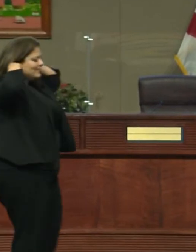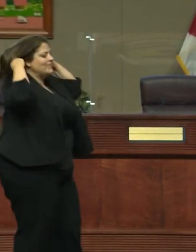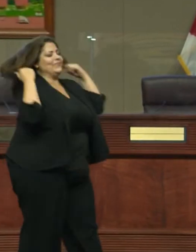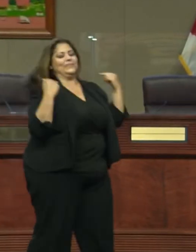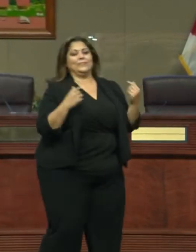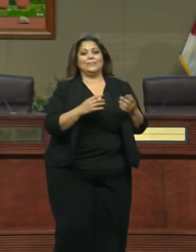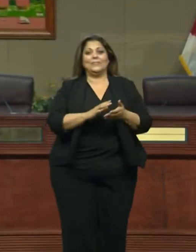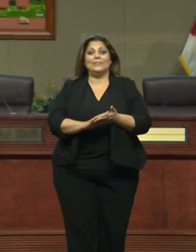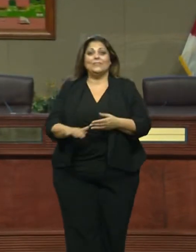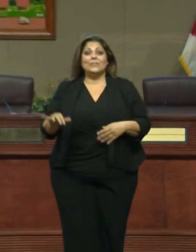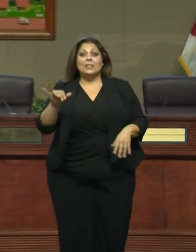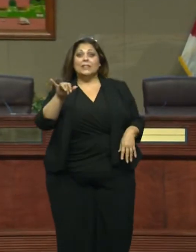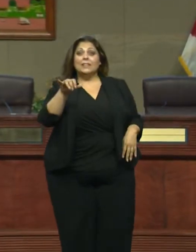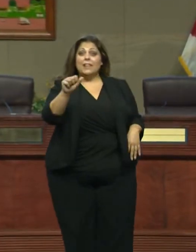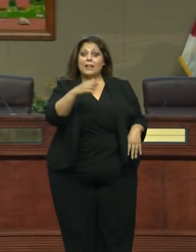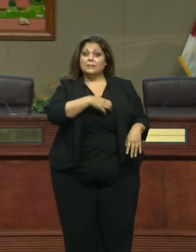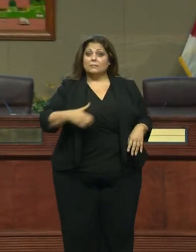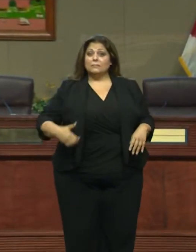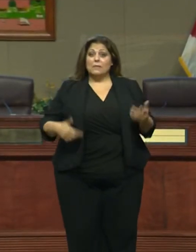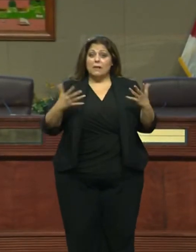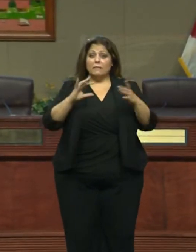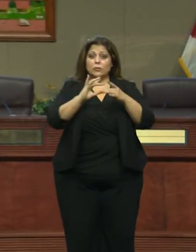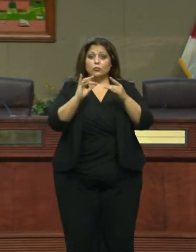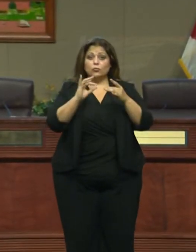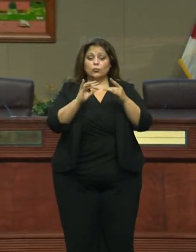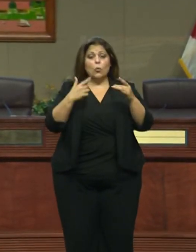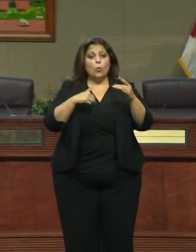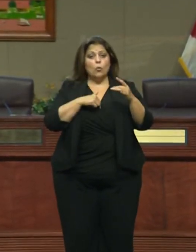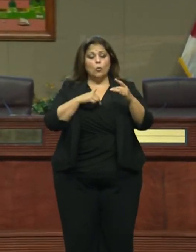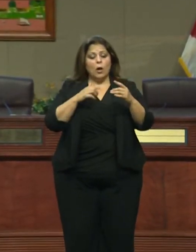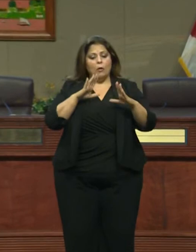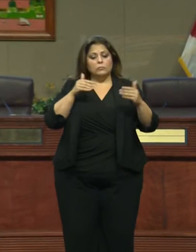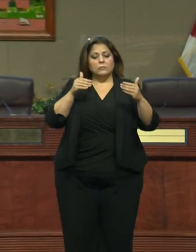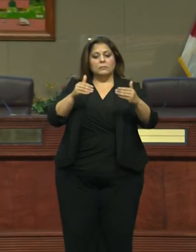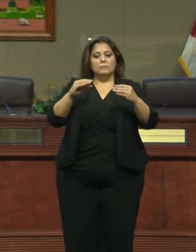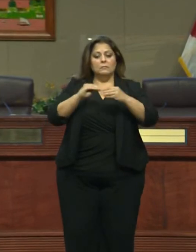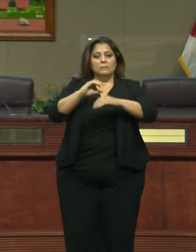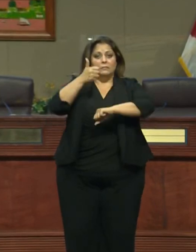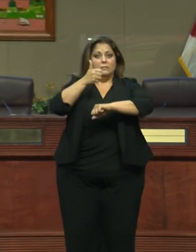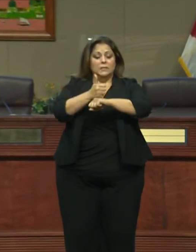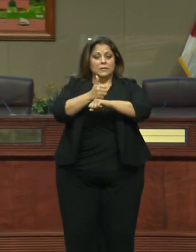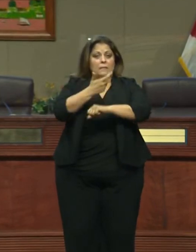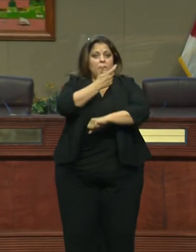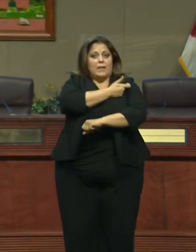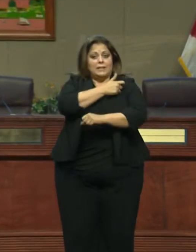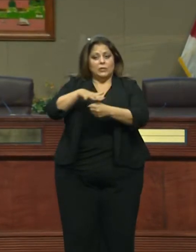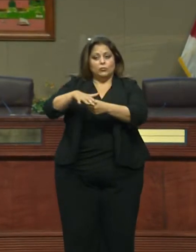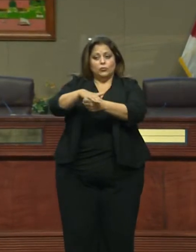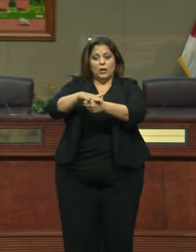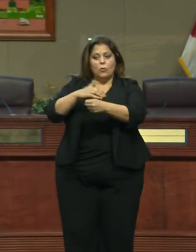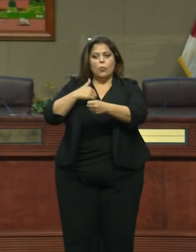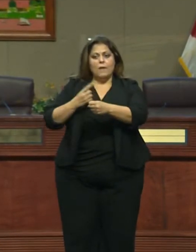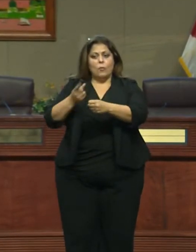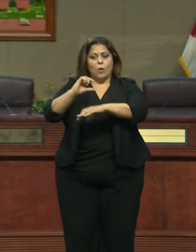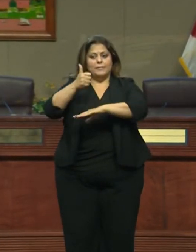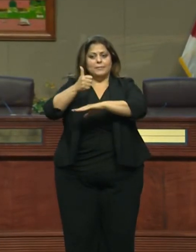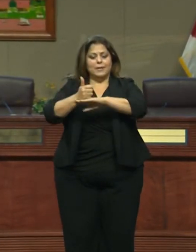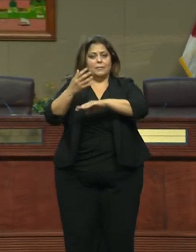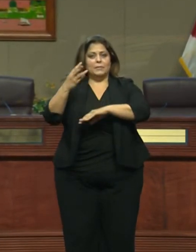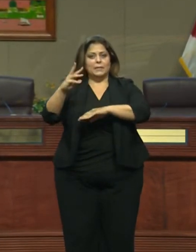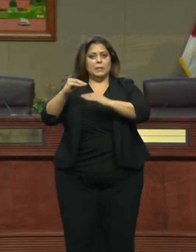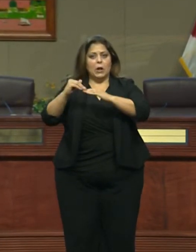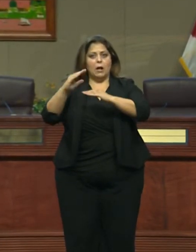Yes, and the mayor said we are working on additional vaccination sites. We have one going on today for 16 and up at Wekiva High